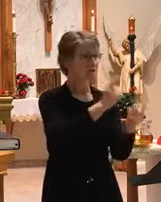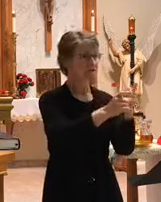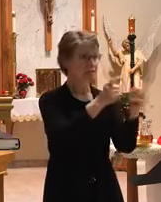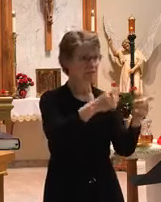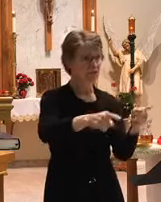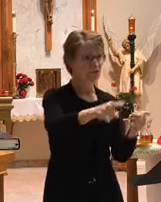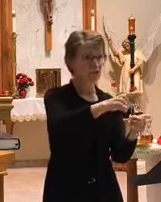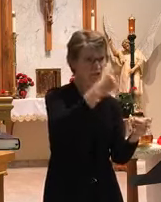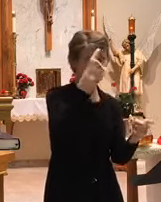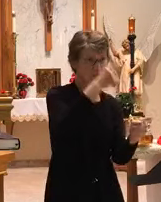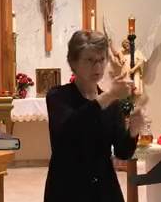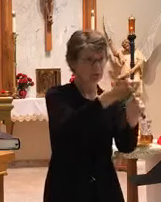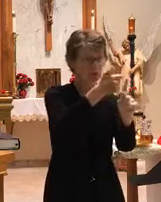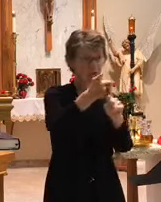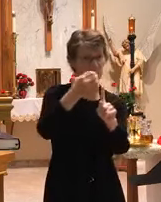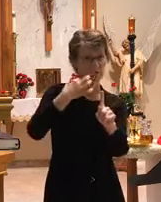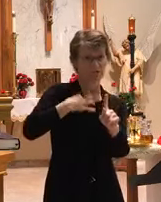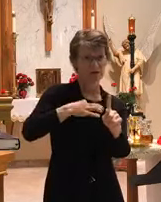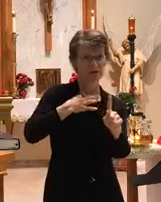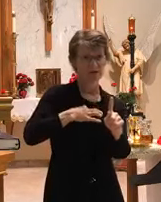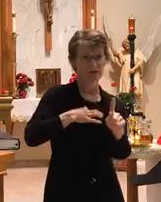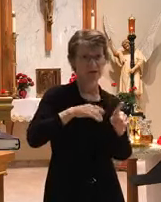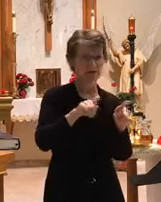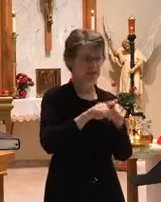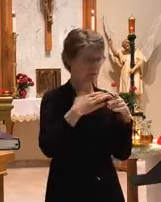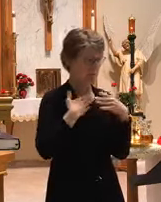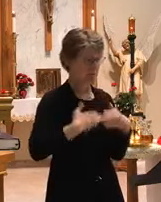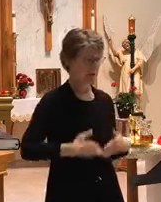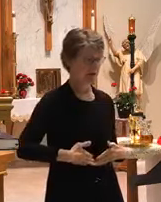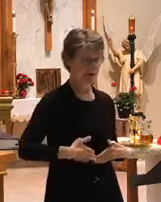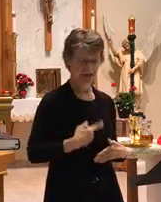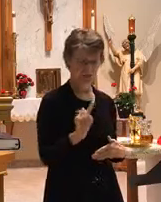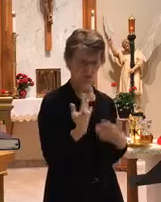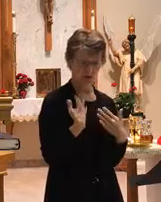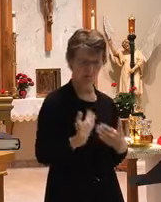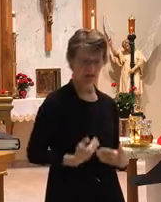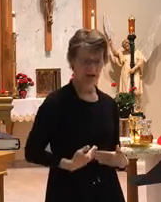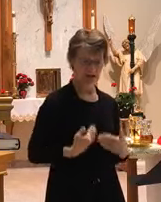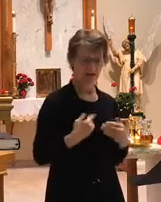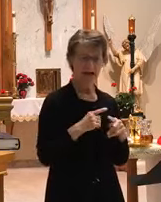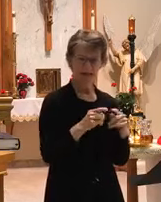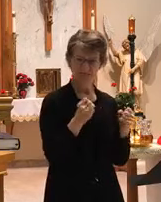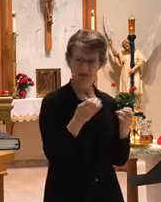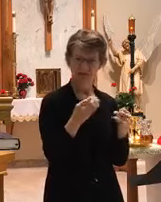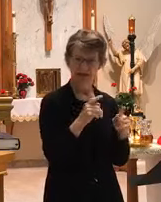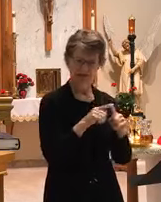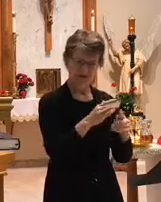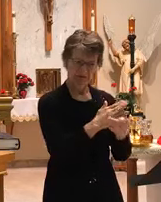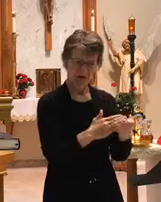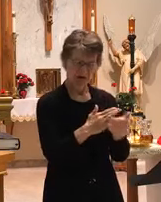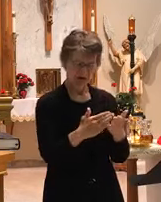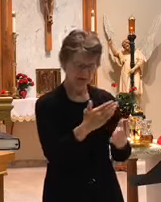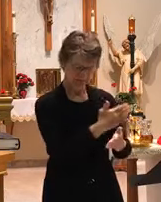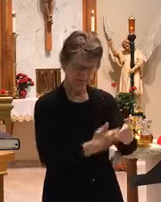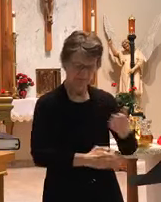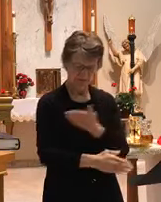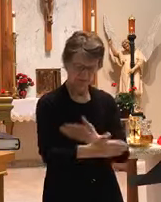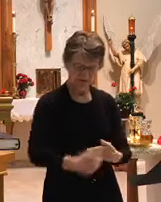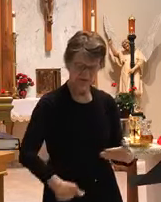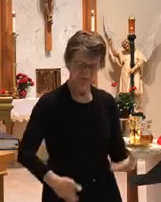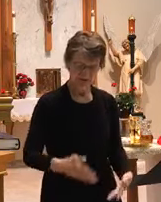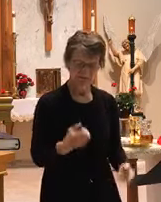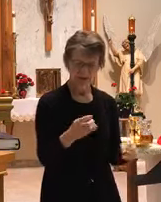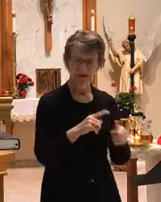benefit. As a body is one, though it has many parts, and all the parts of the body, though